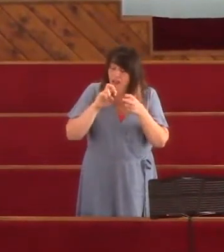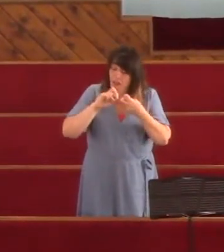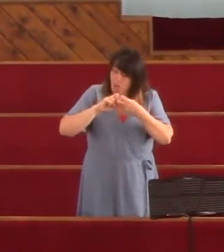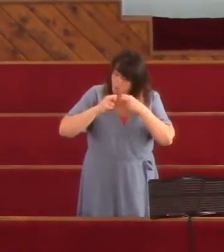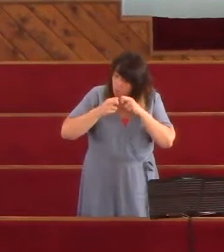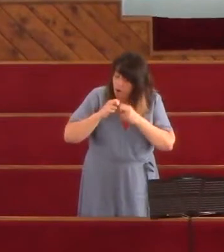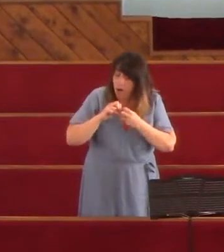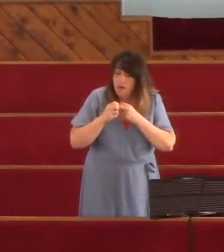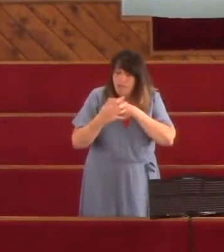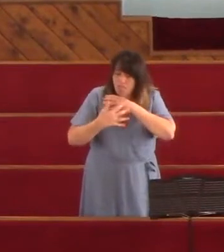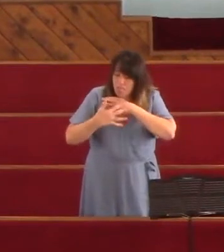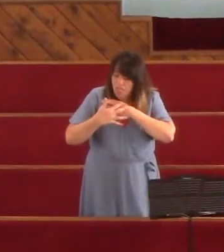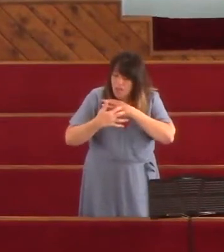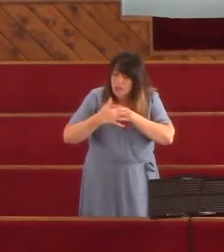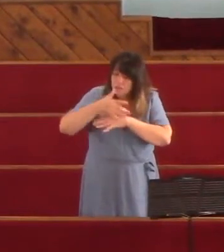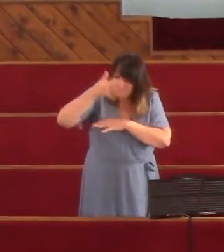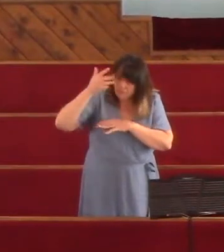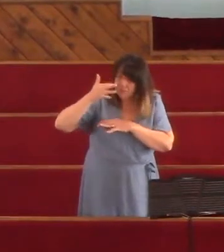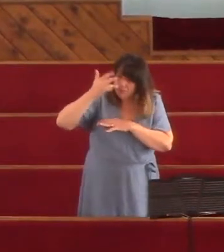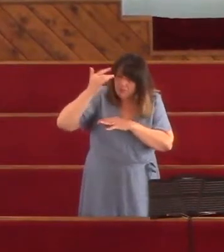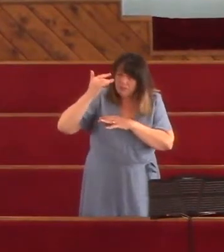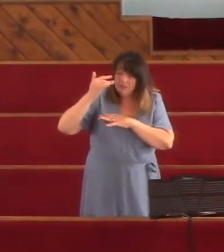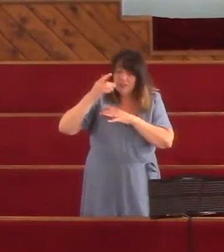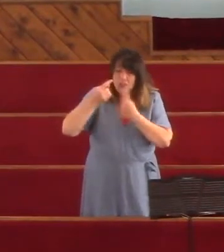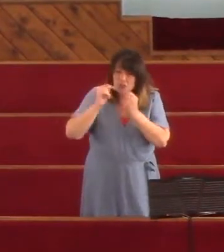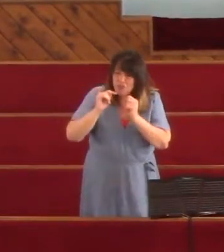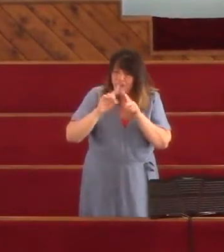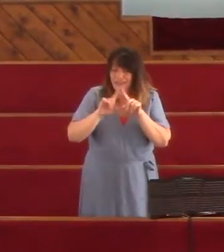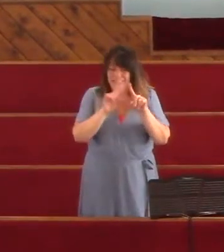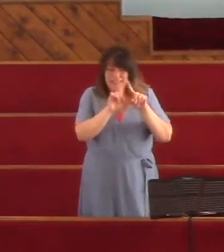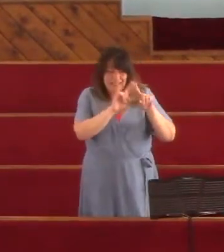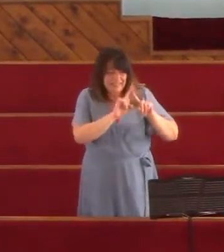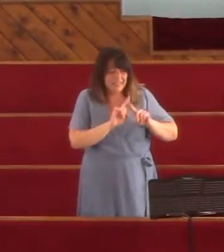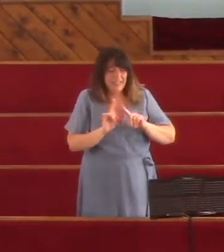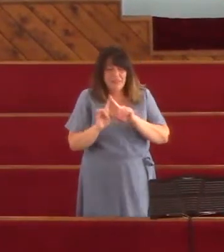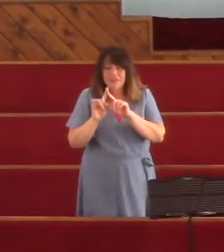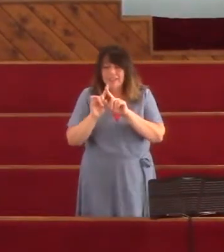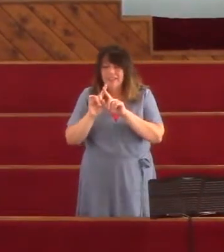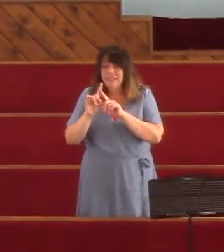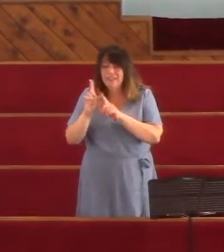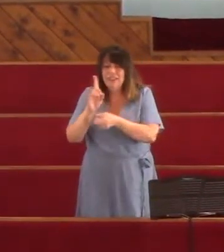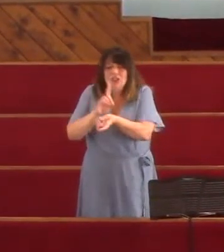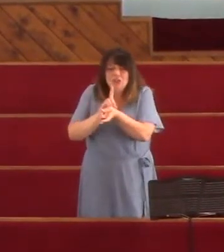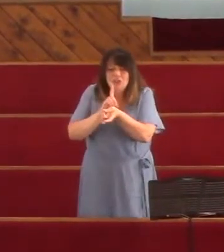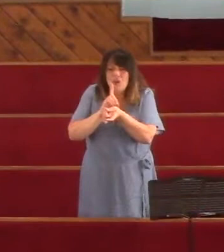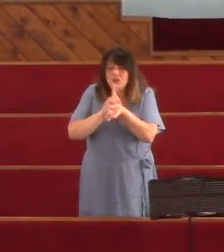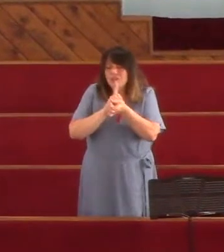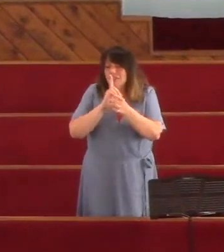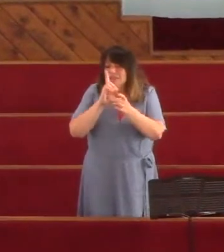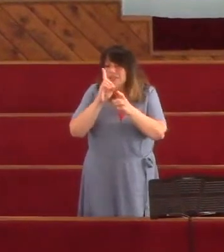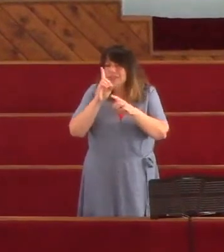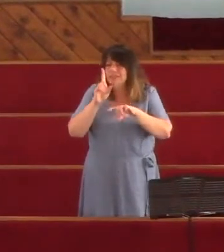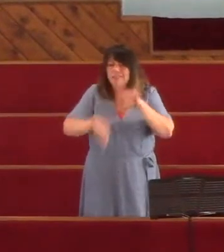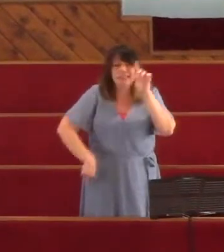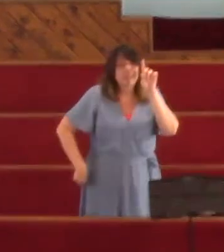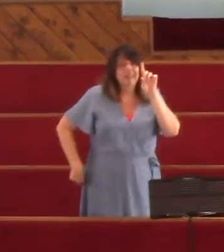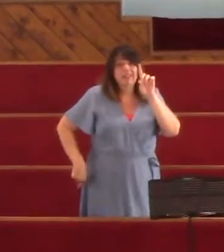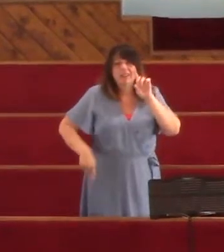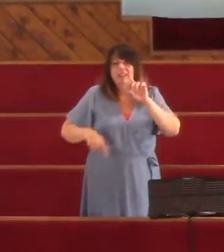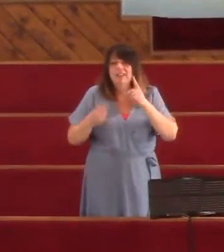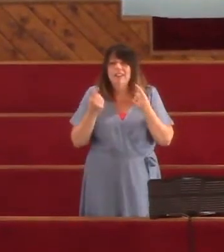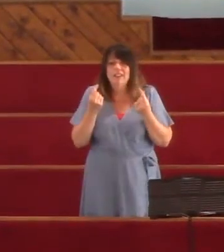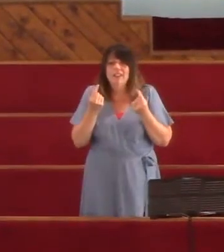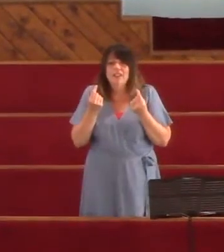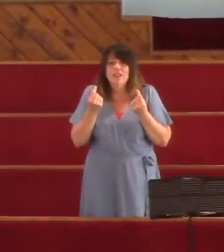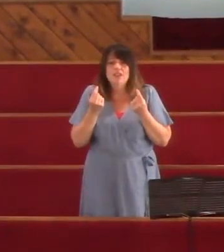she had looked for something. Tried so many physicians. And yet those physicians could not do anything